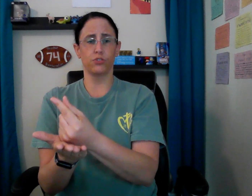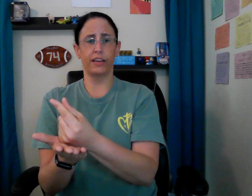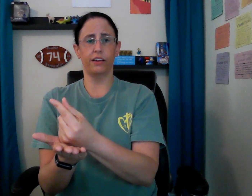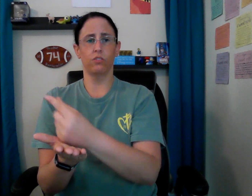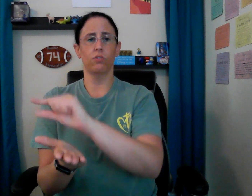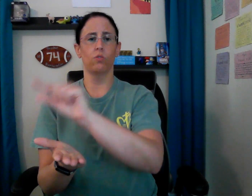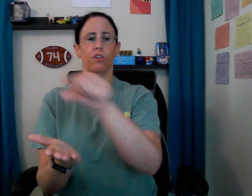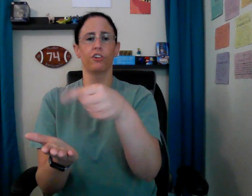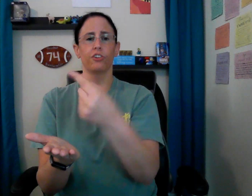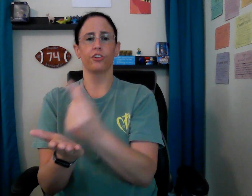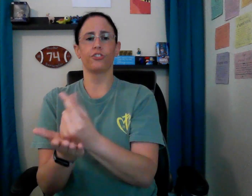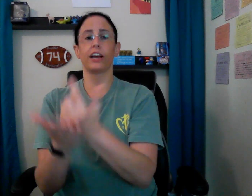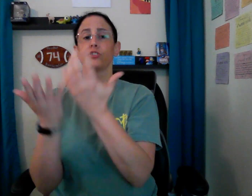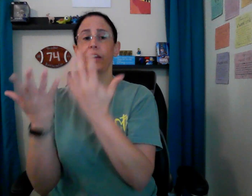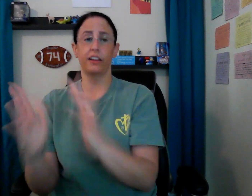graduate or graduated.